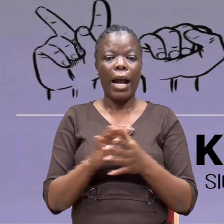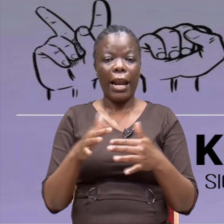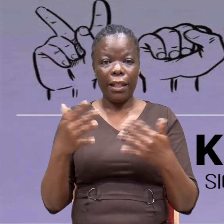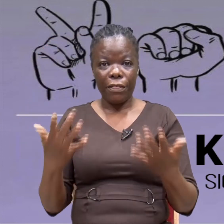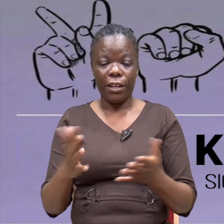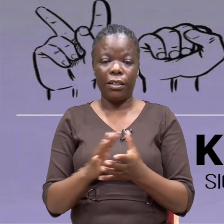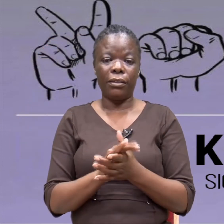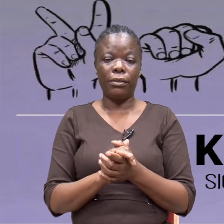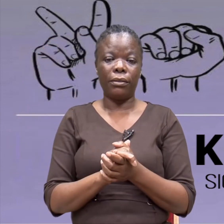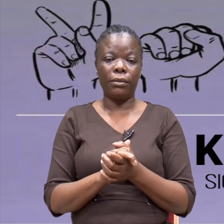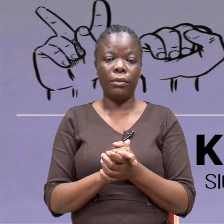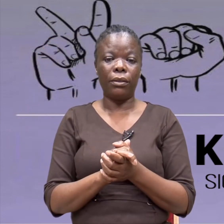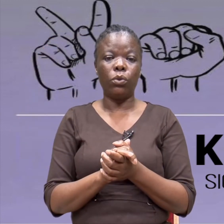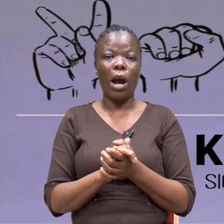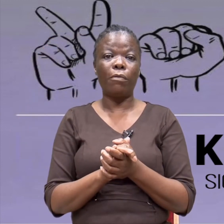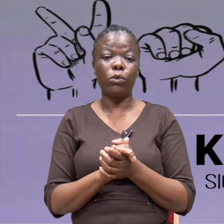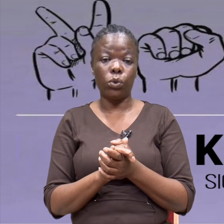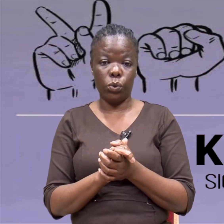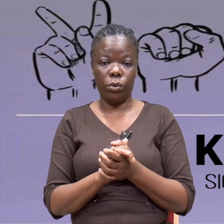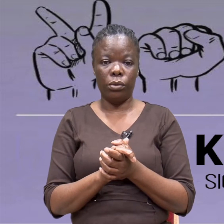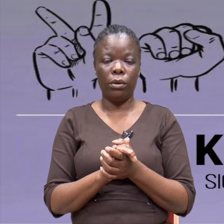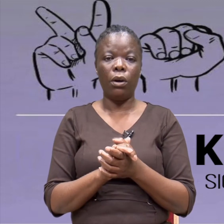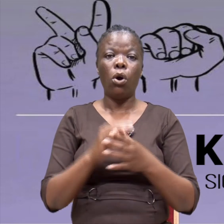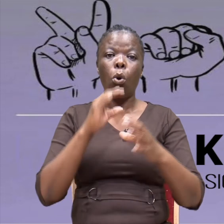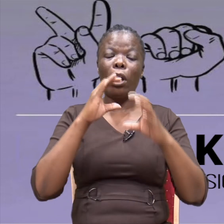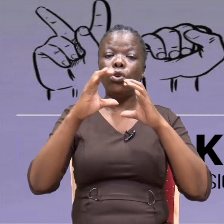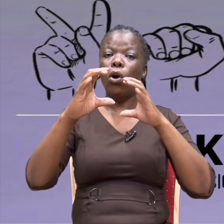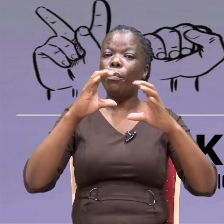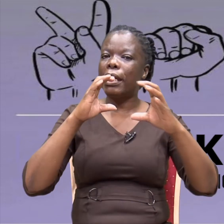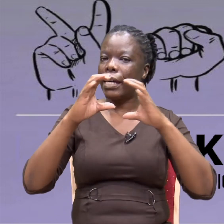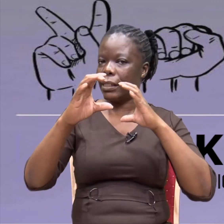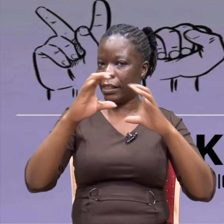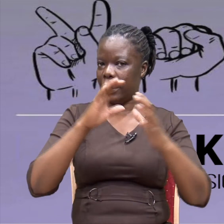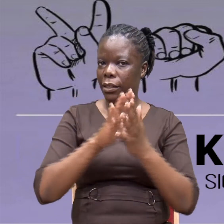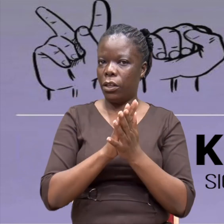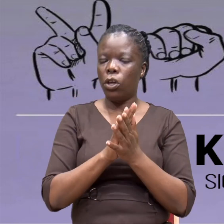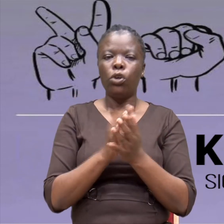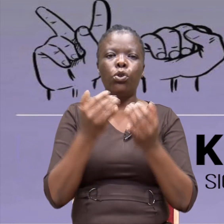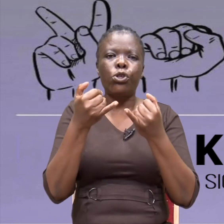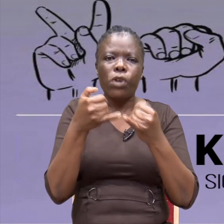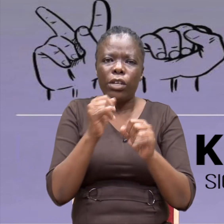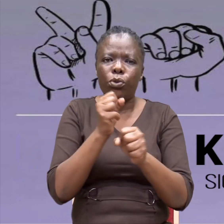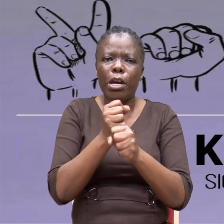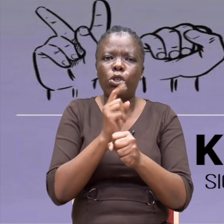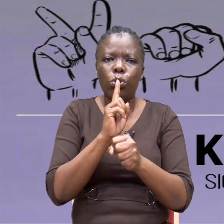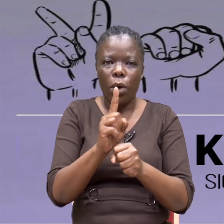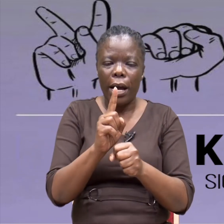Another thing you have to do when you are communicating, you try to make sure you